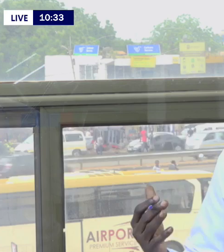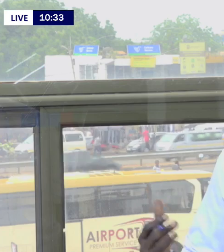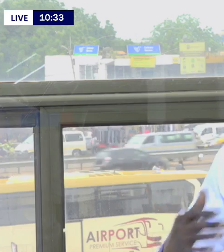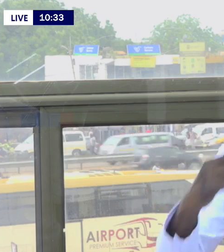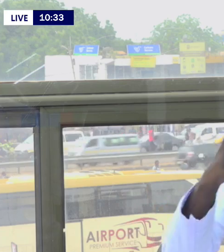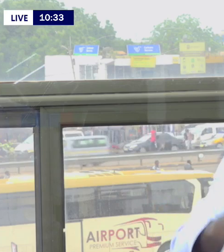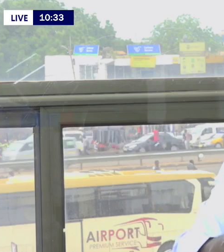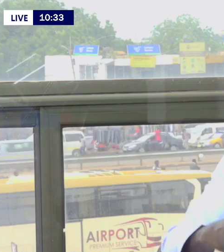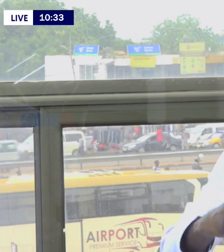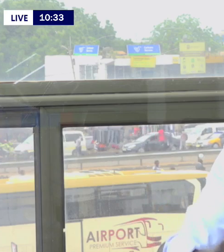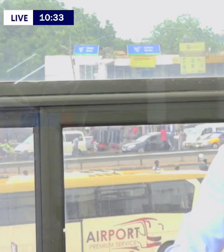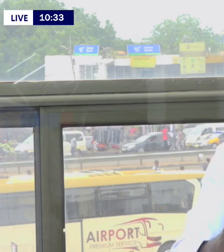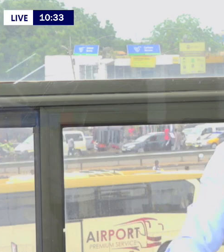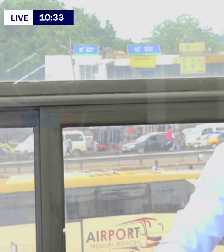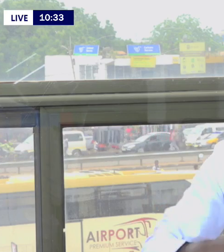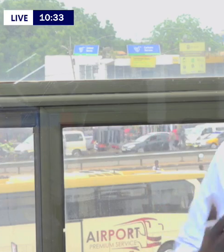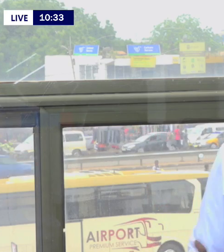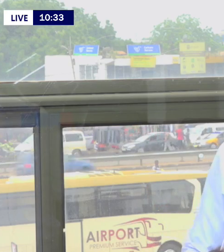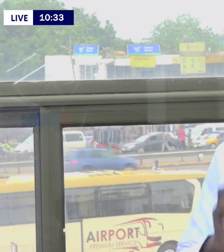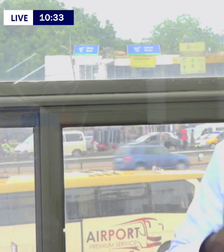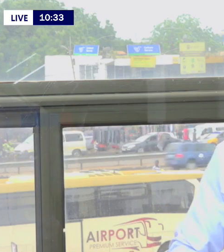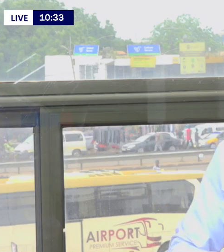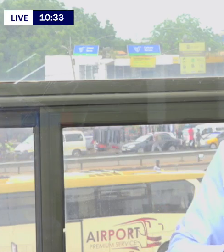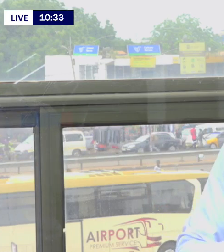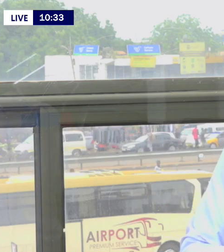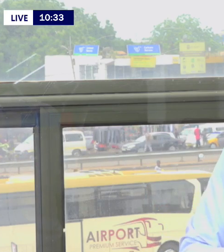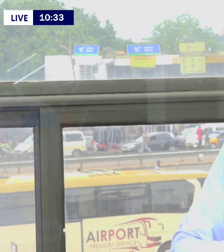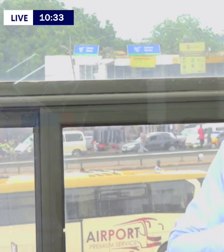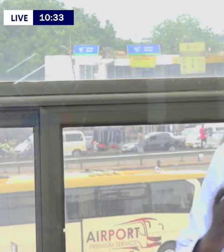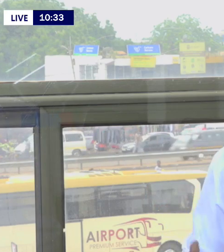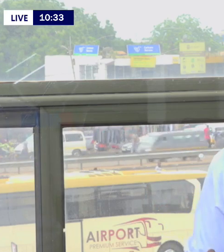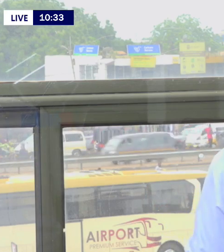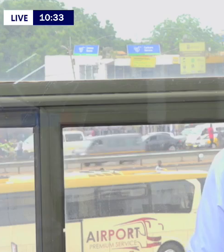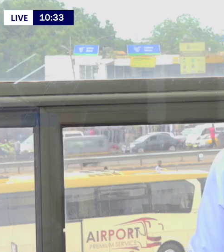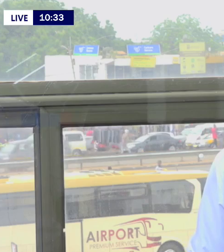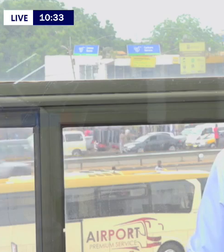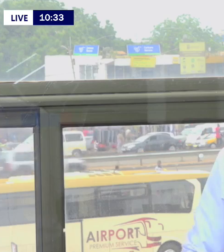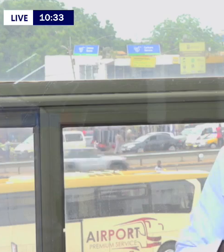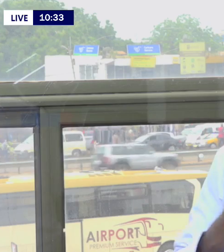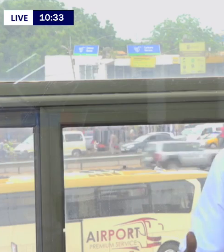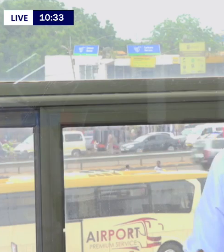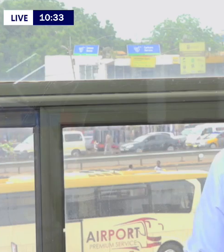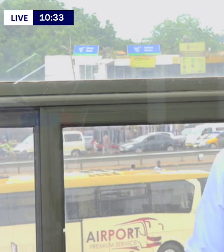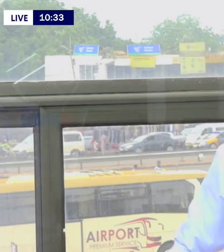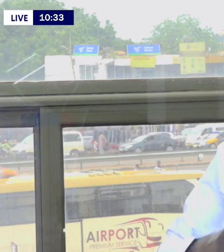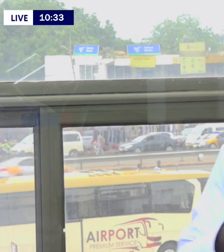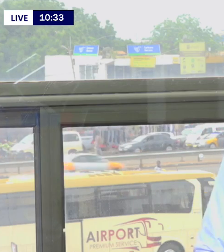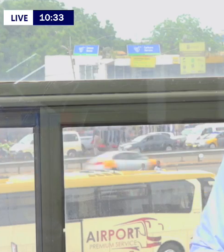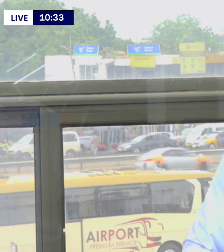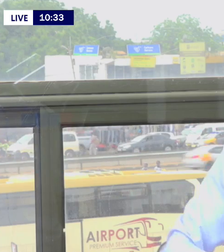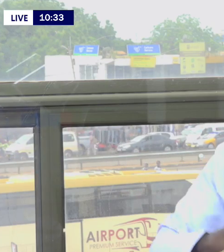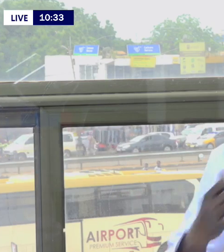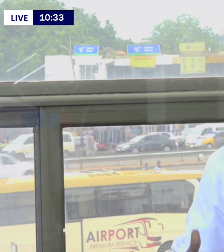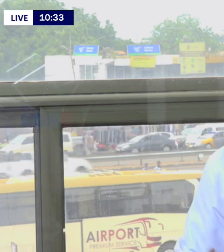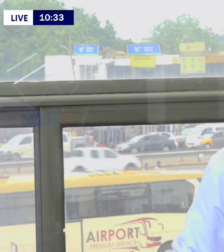koso de o ye efidie ne se mimi ntumi nsiesie bio e san se efidie no ayemre yanto fufu na ye election